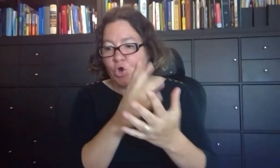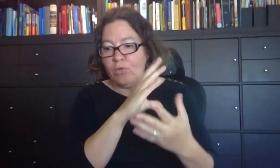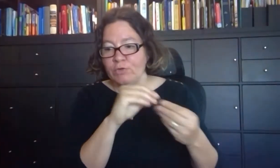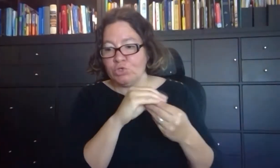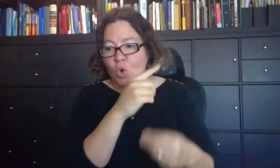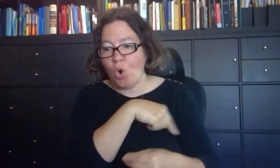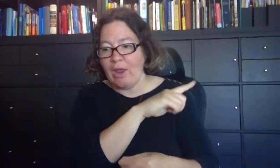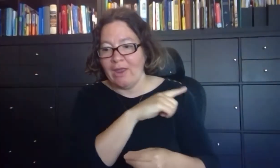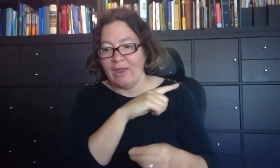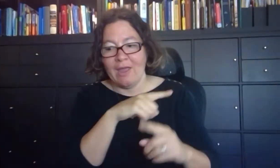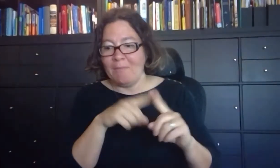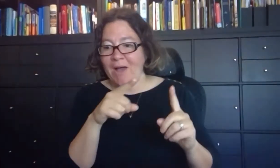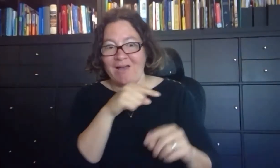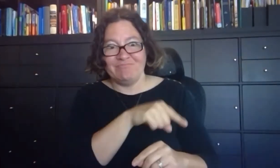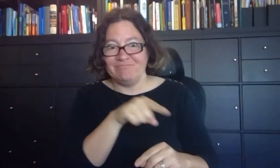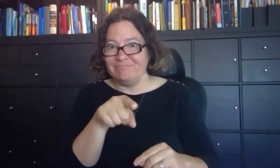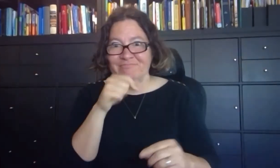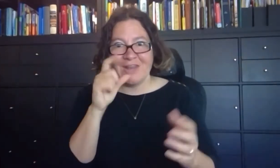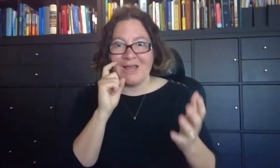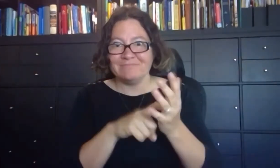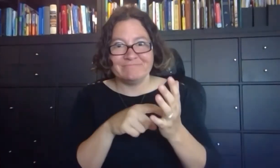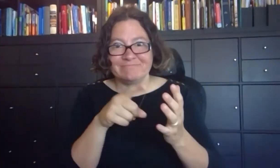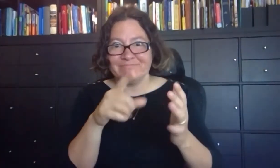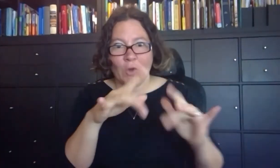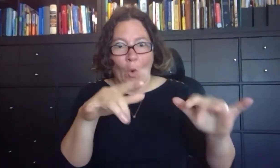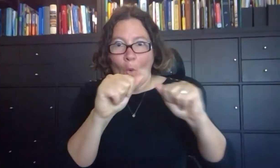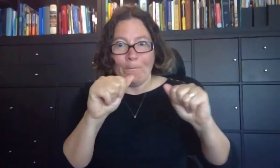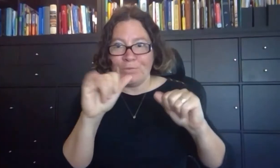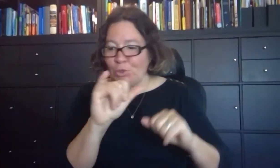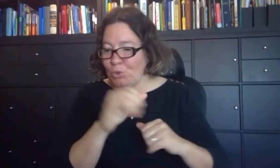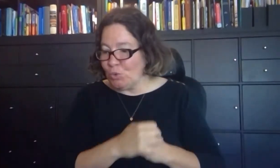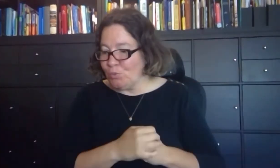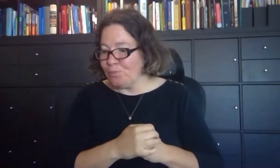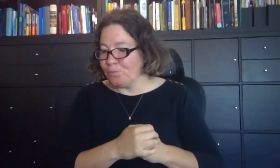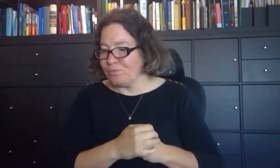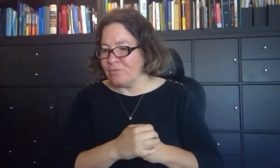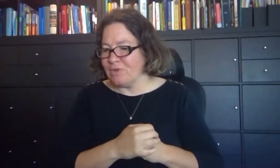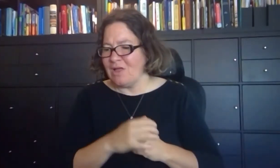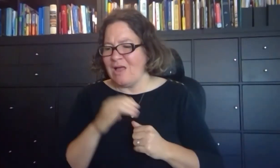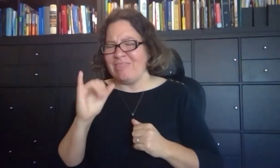Others went and verified their story, but they didn't see him.